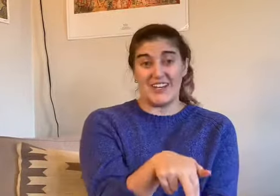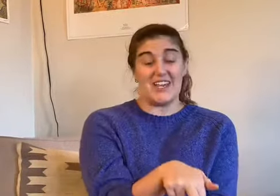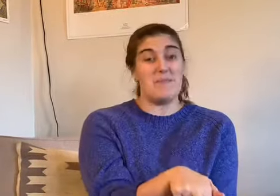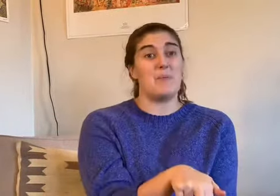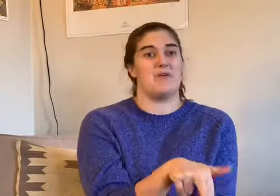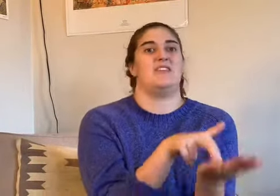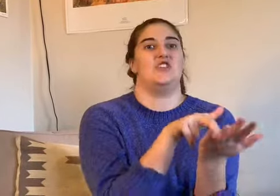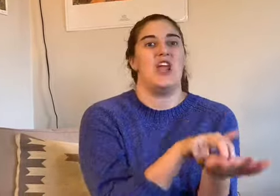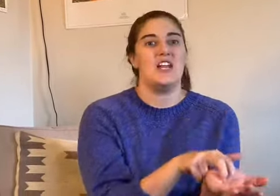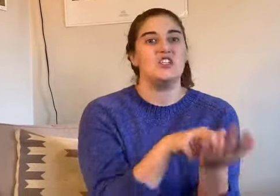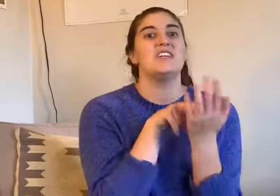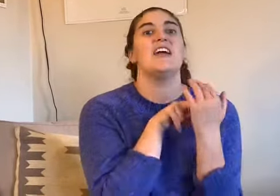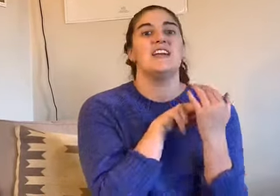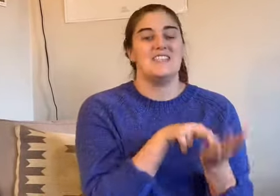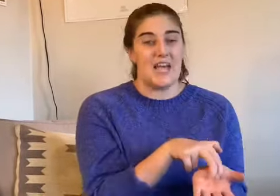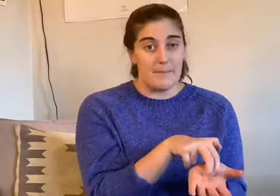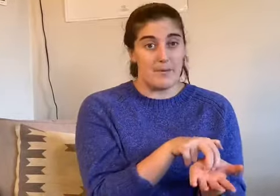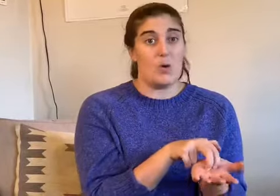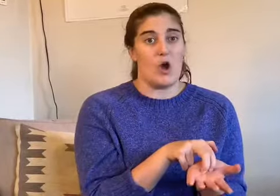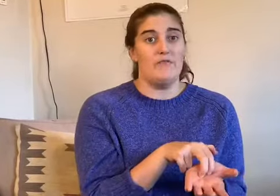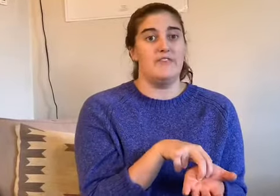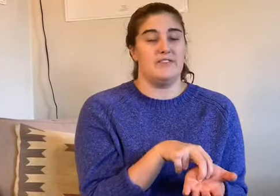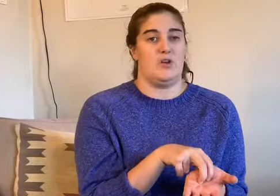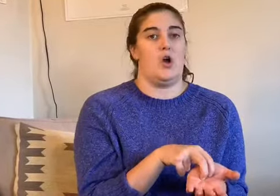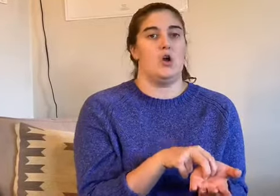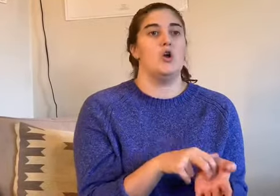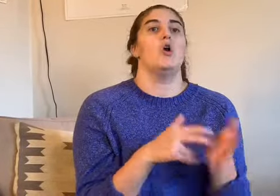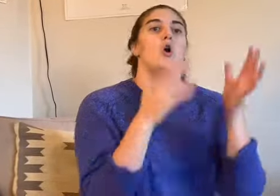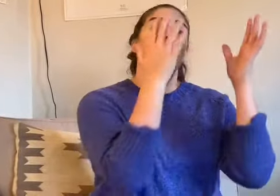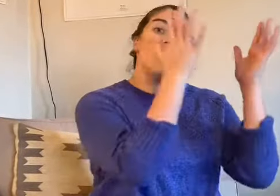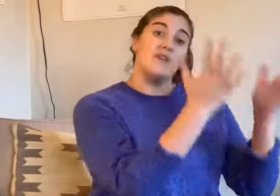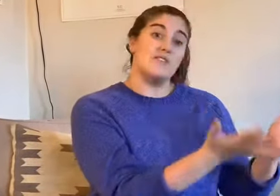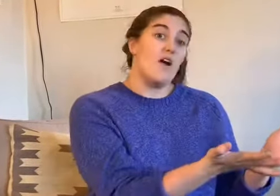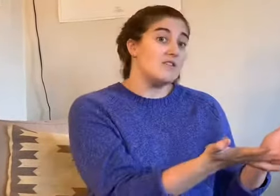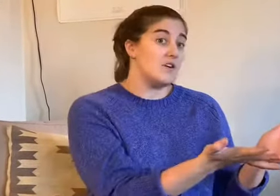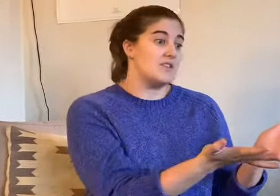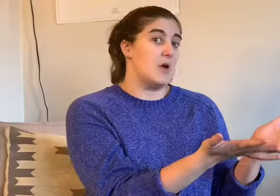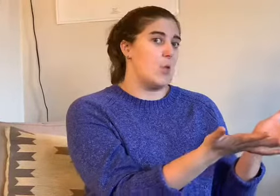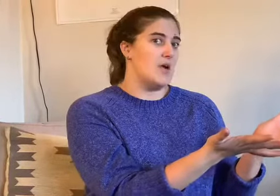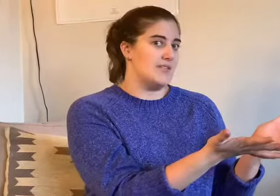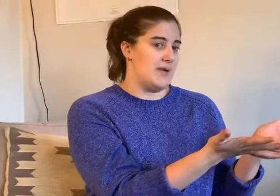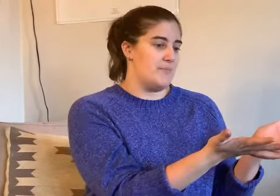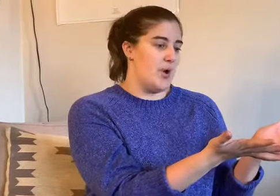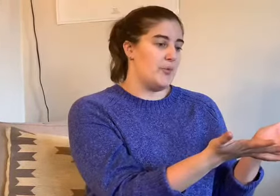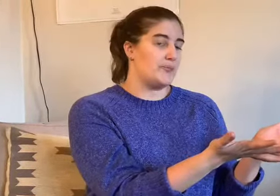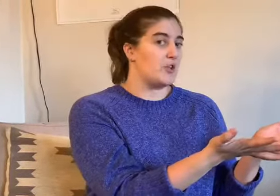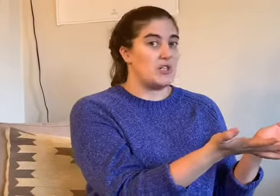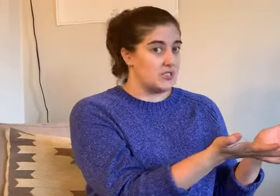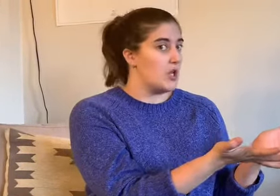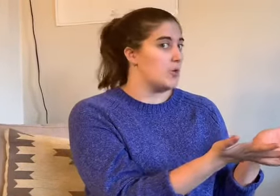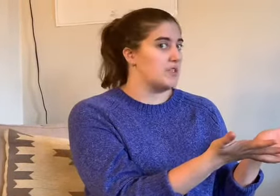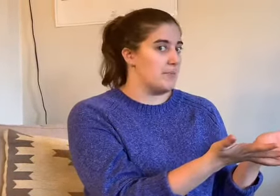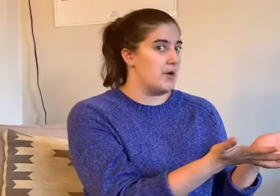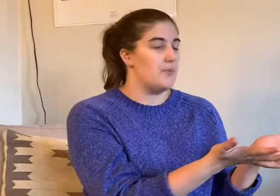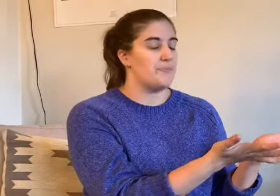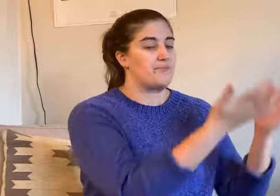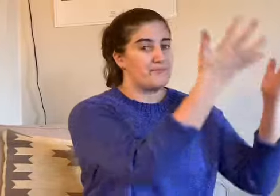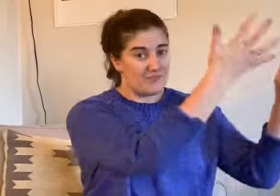keep up with the changing tempo of the song. When a song starts at one tempo, a slower tempo,